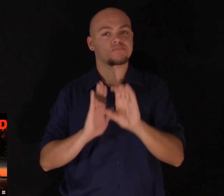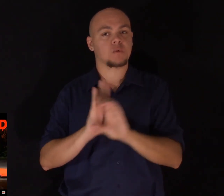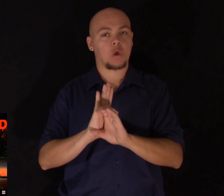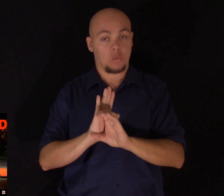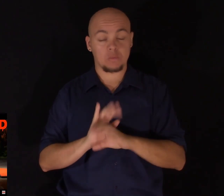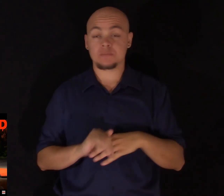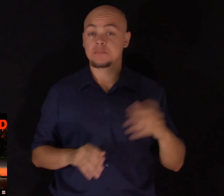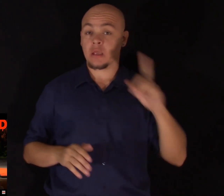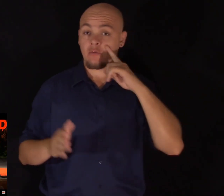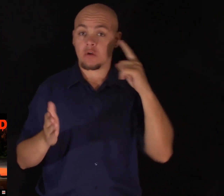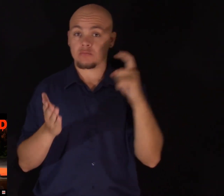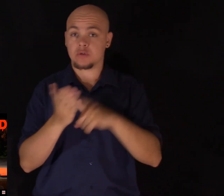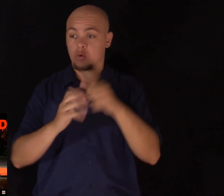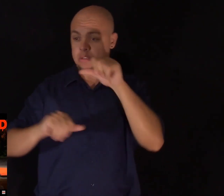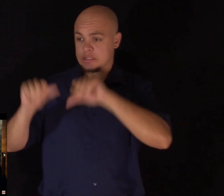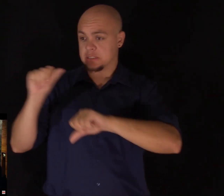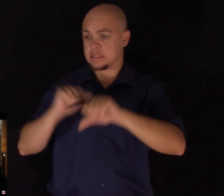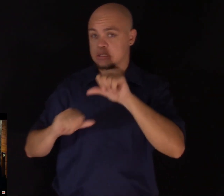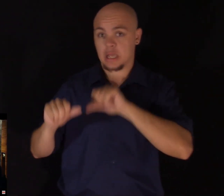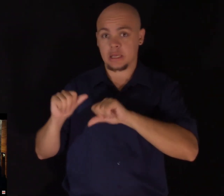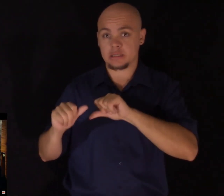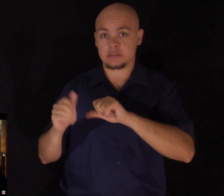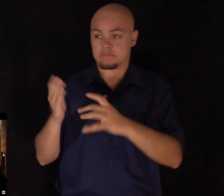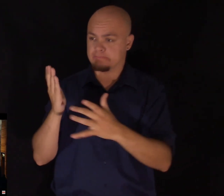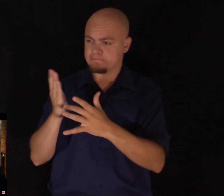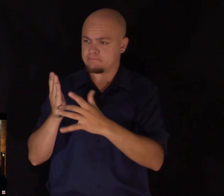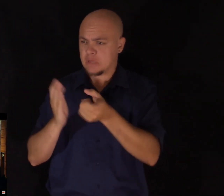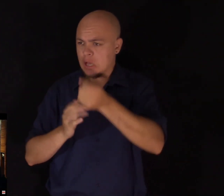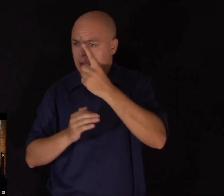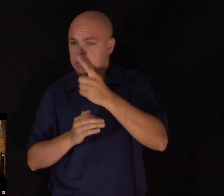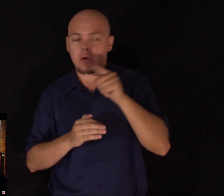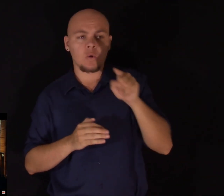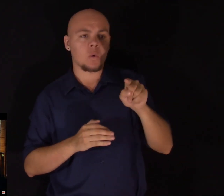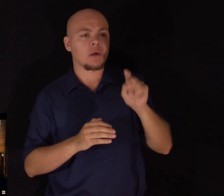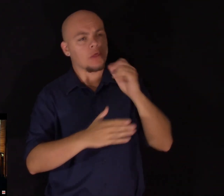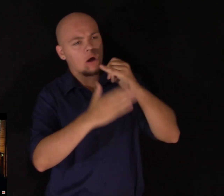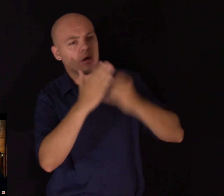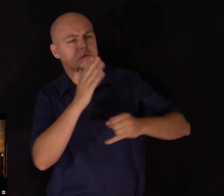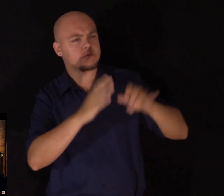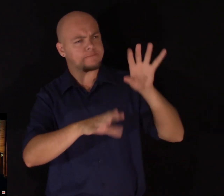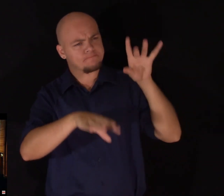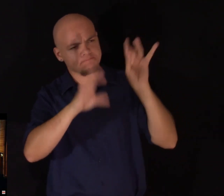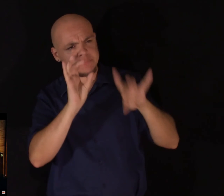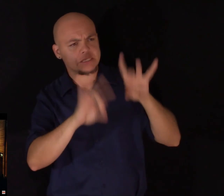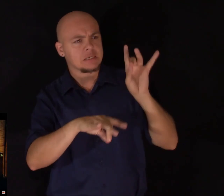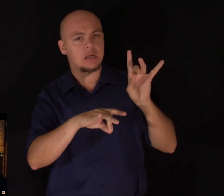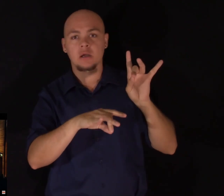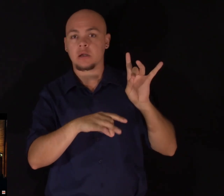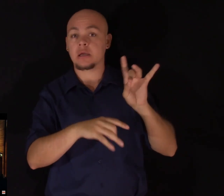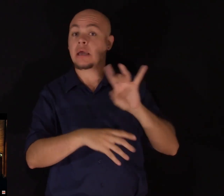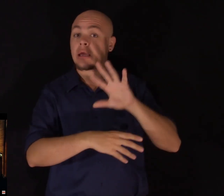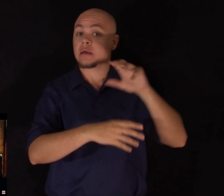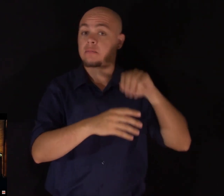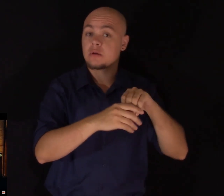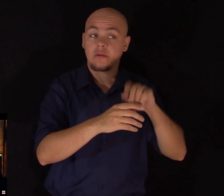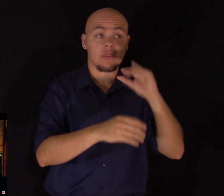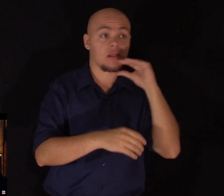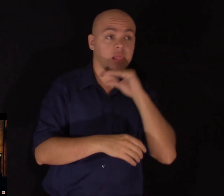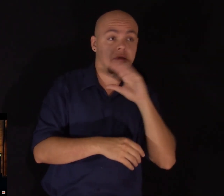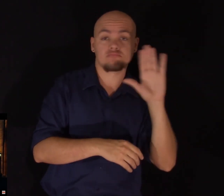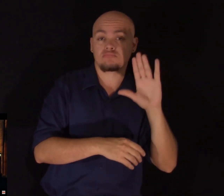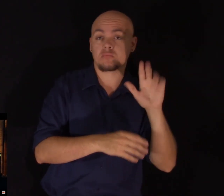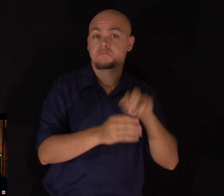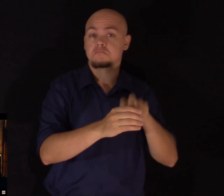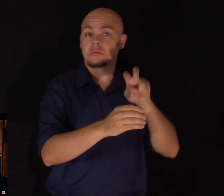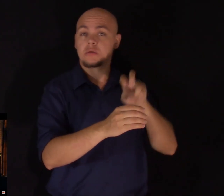recognizing deception with the art of looking, listening, you exempt yourself from collaborating in a lie. You start up that path of being